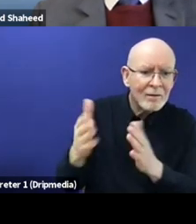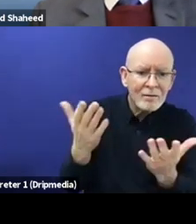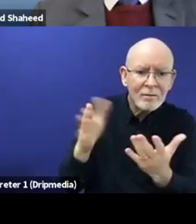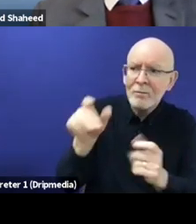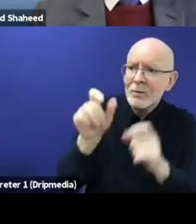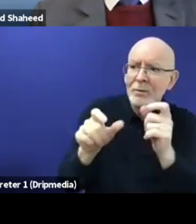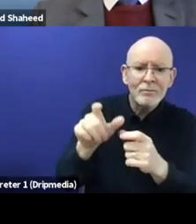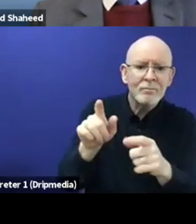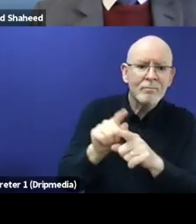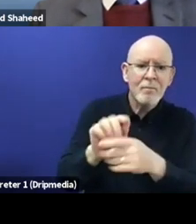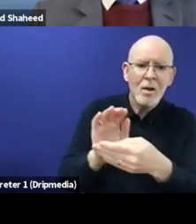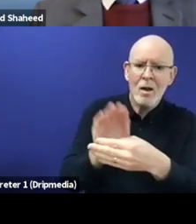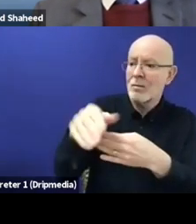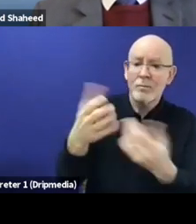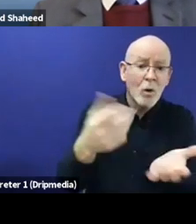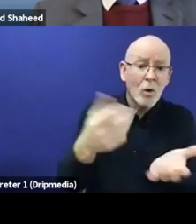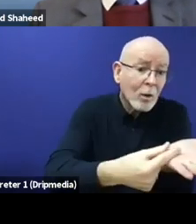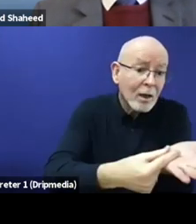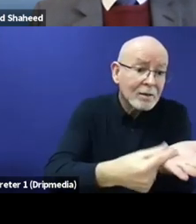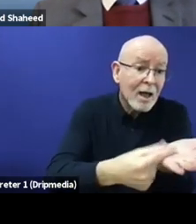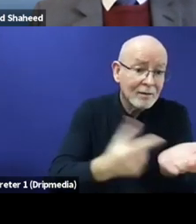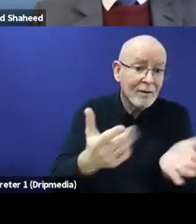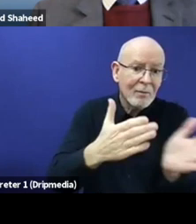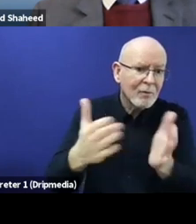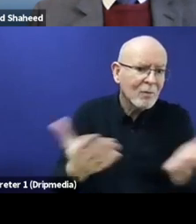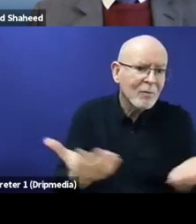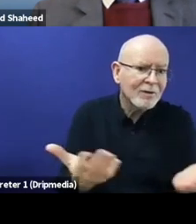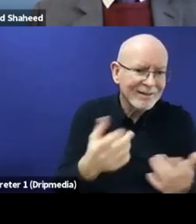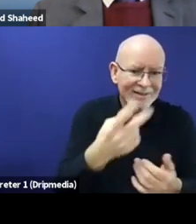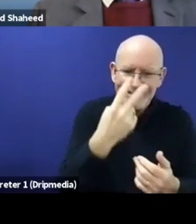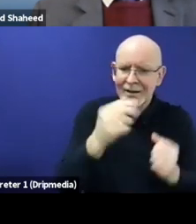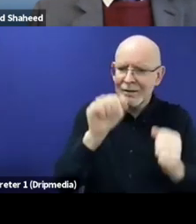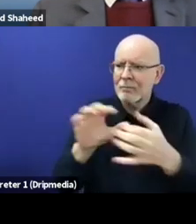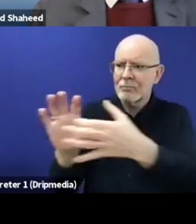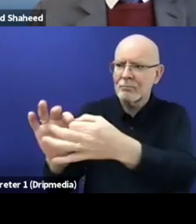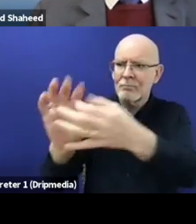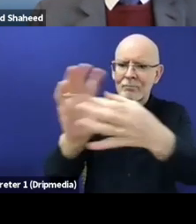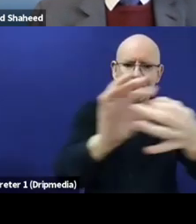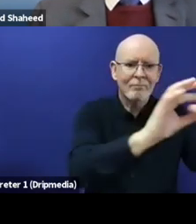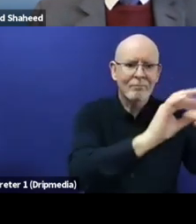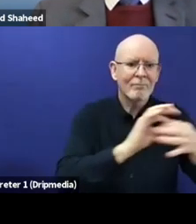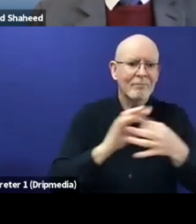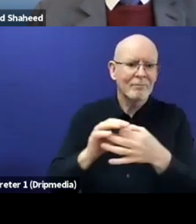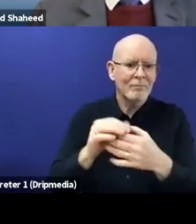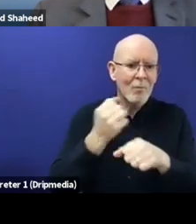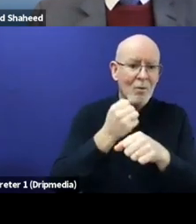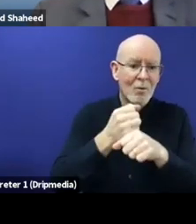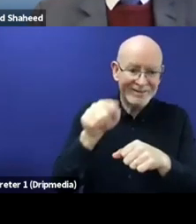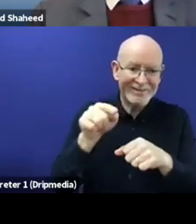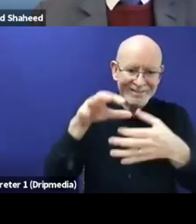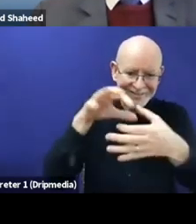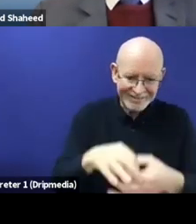are, and looking at that as a point of change, I think we will have less